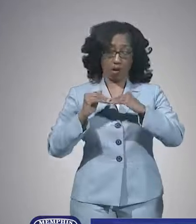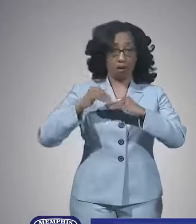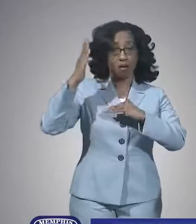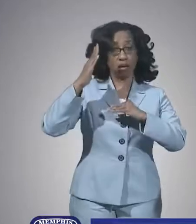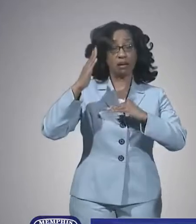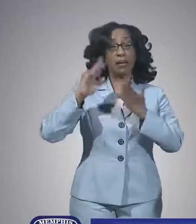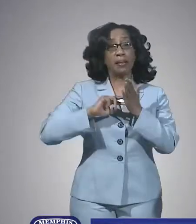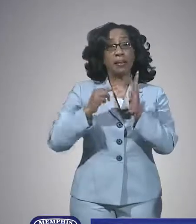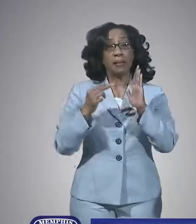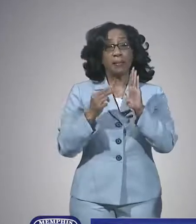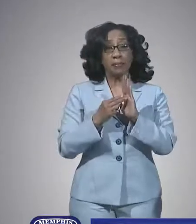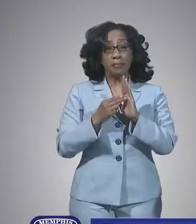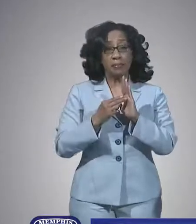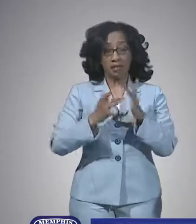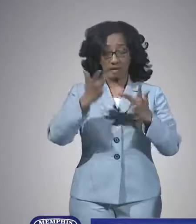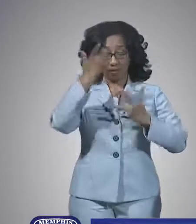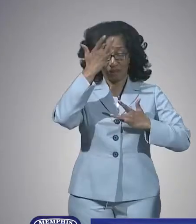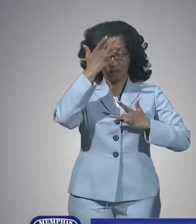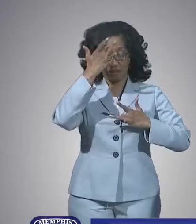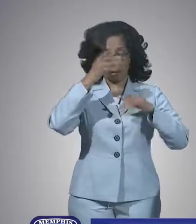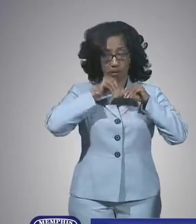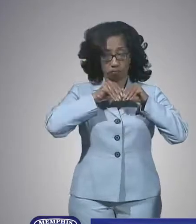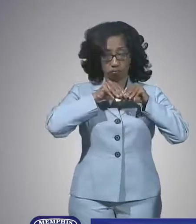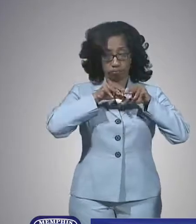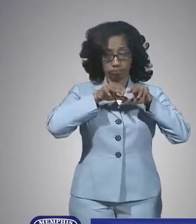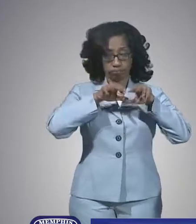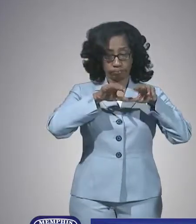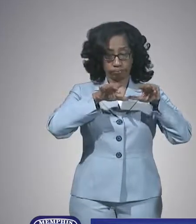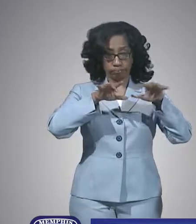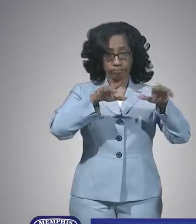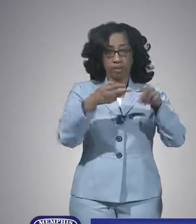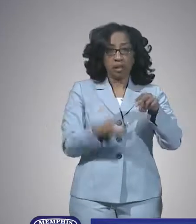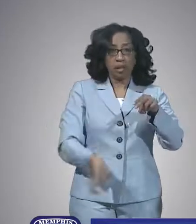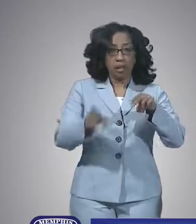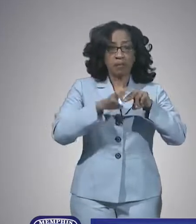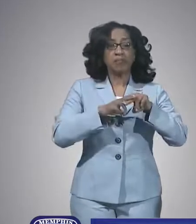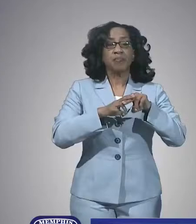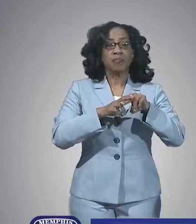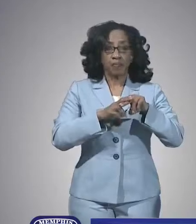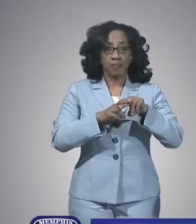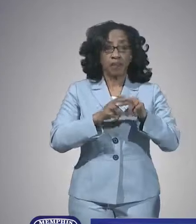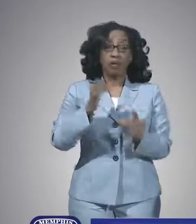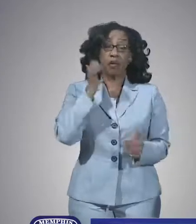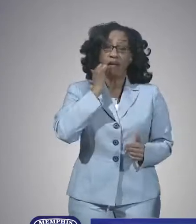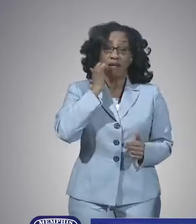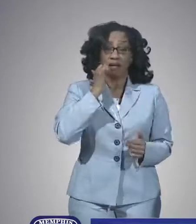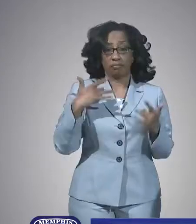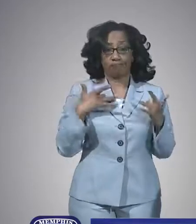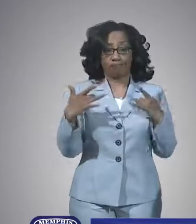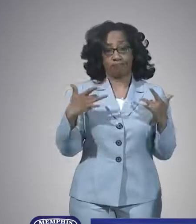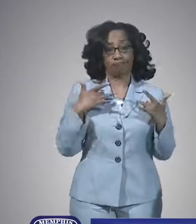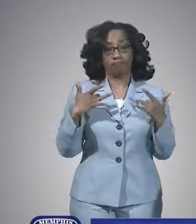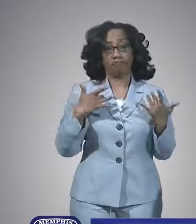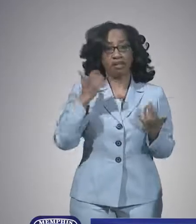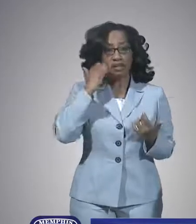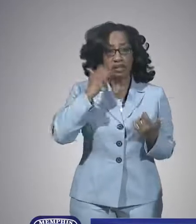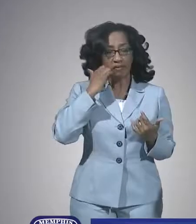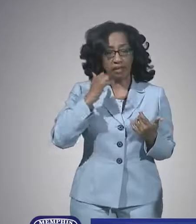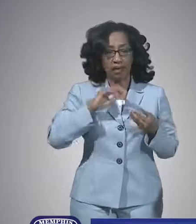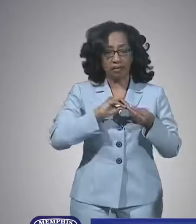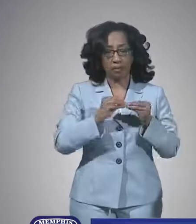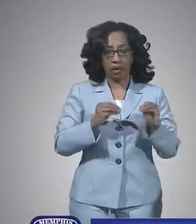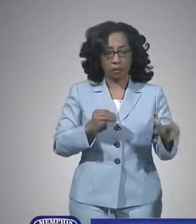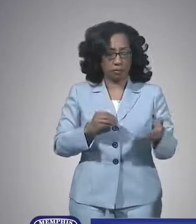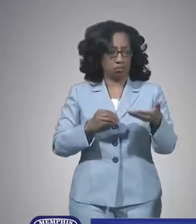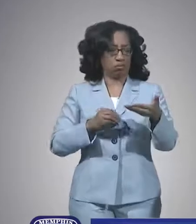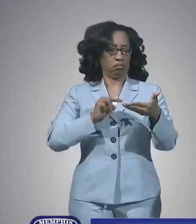that transmission of the virus is accelerating. We are concerned daily because we look at the numbers daily whenever